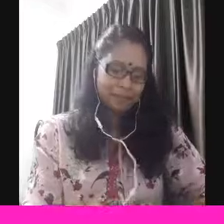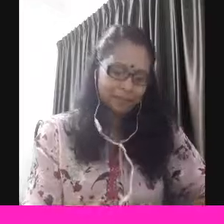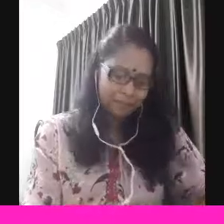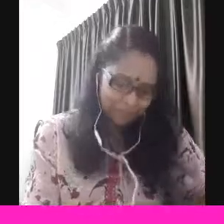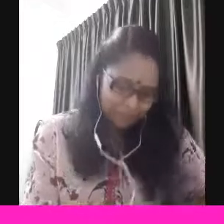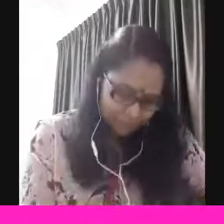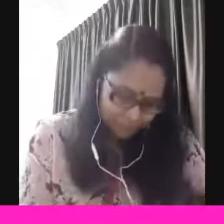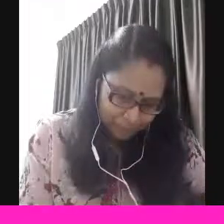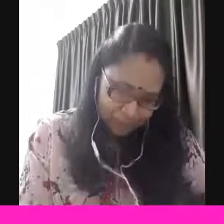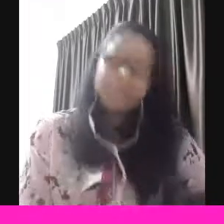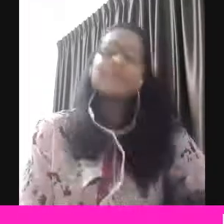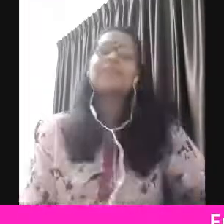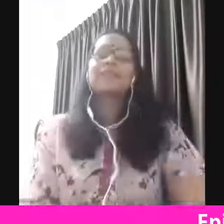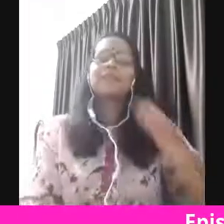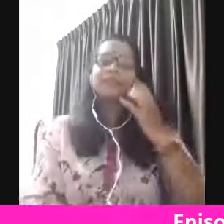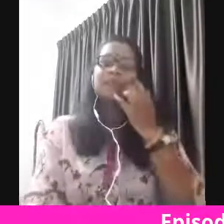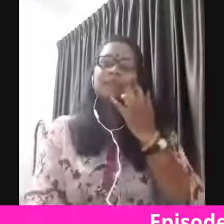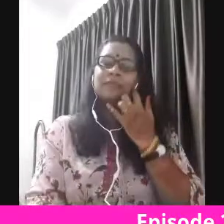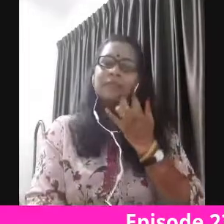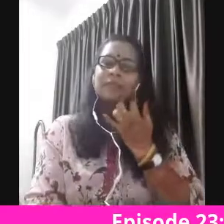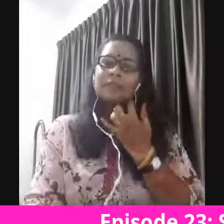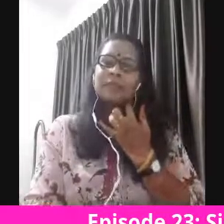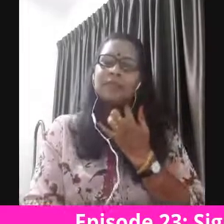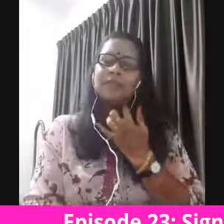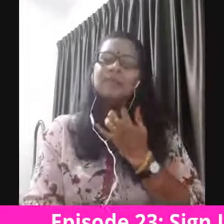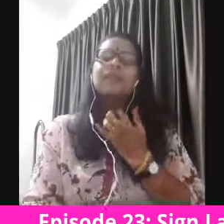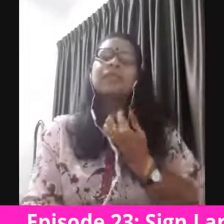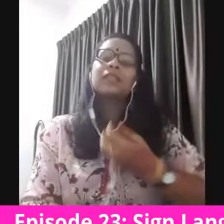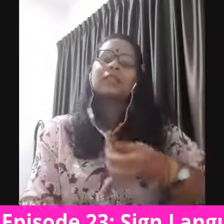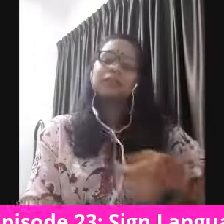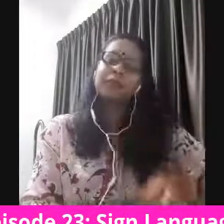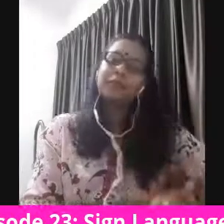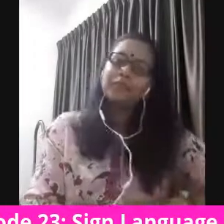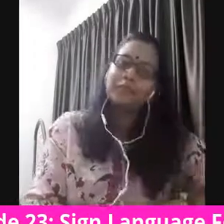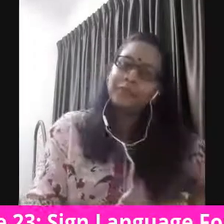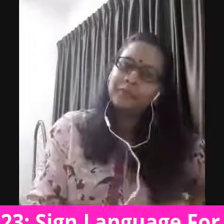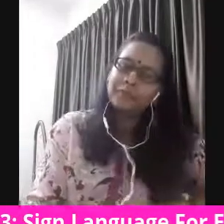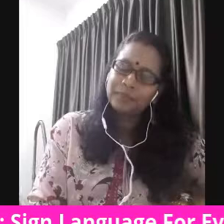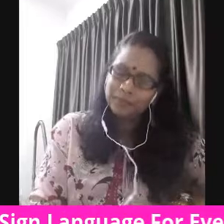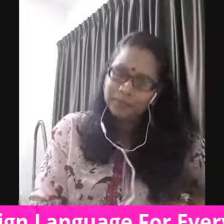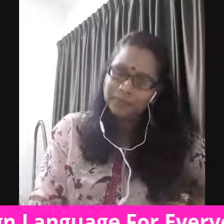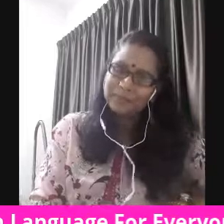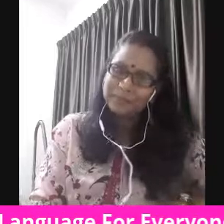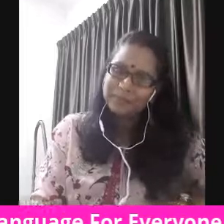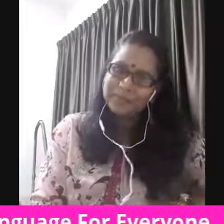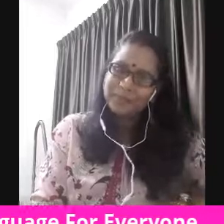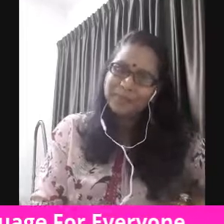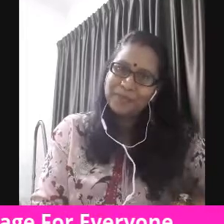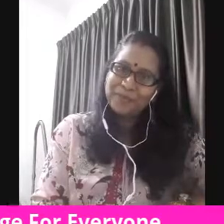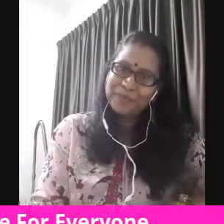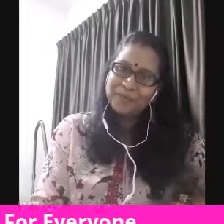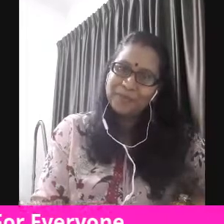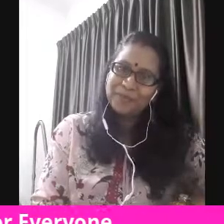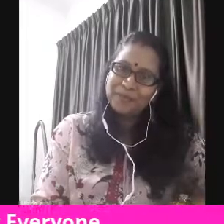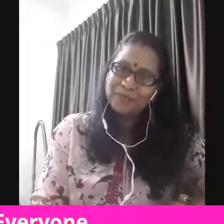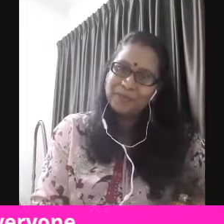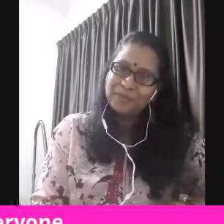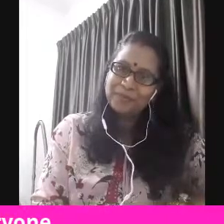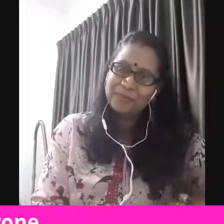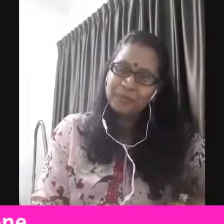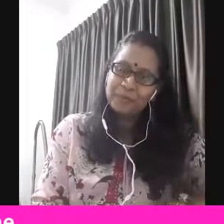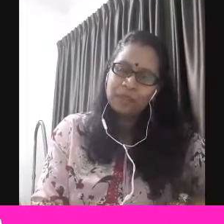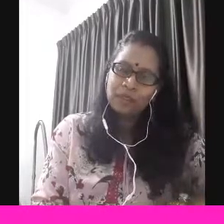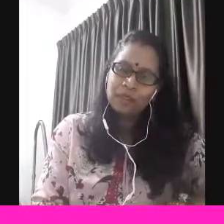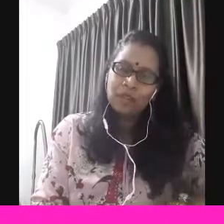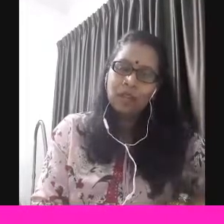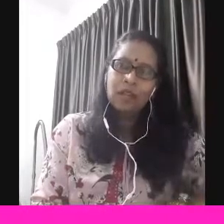there any oh, okay, speaking about sign language, for first of all, how many types of sign